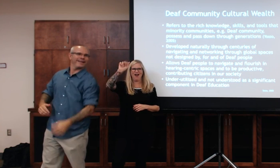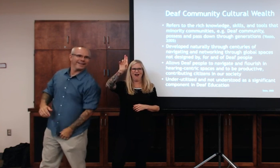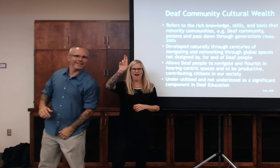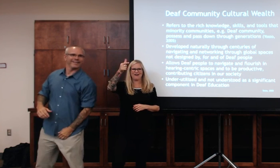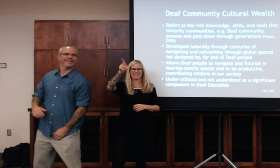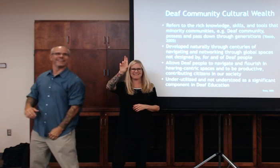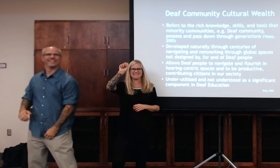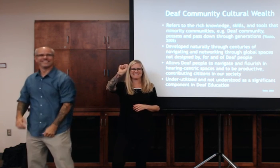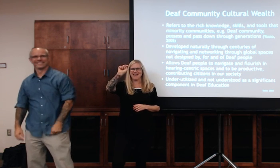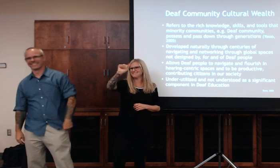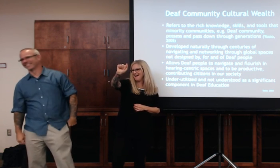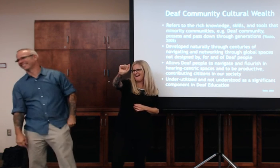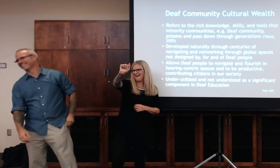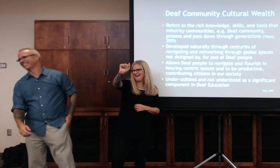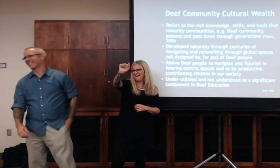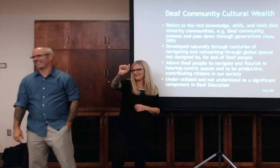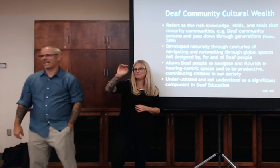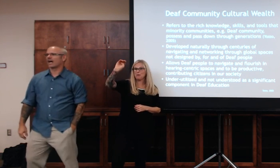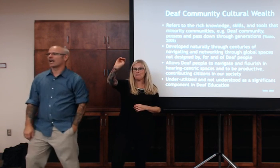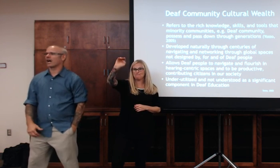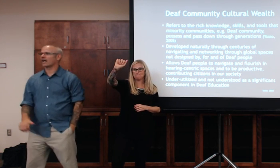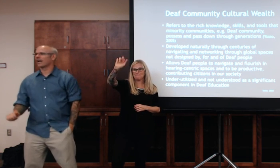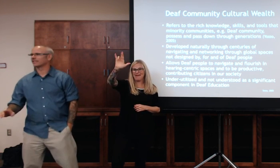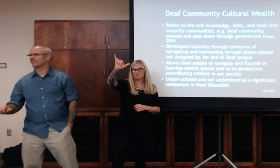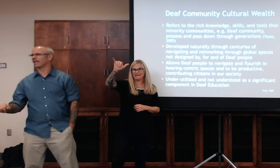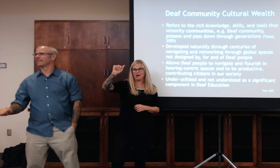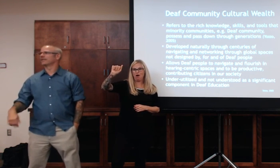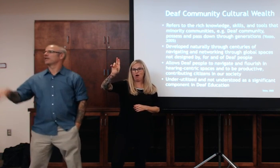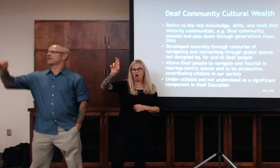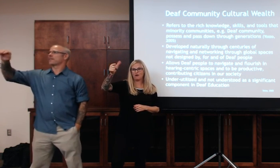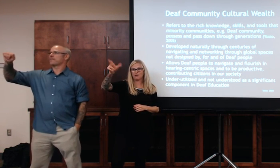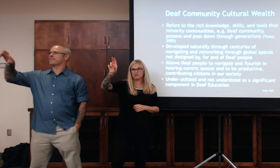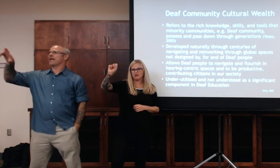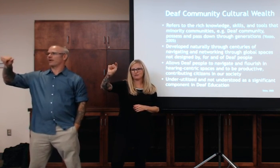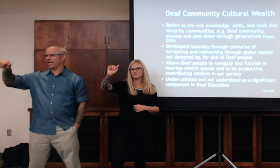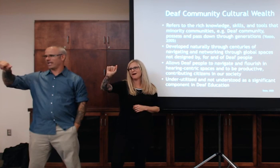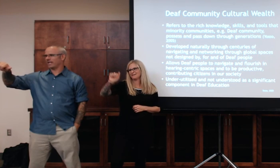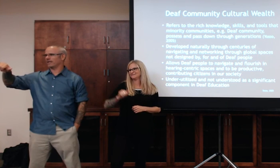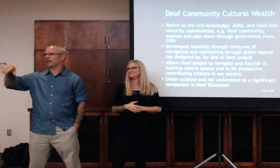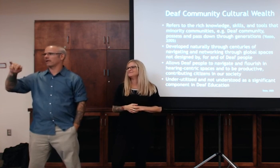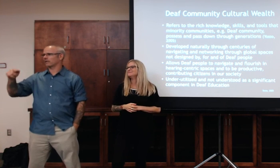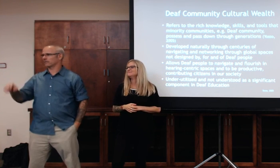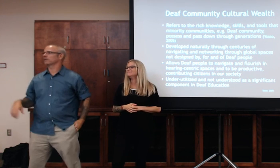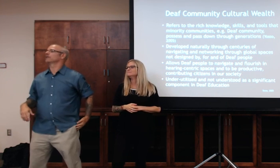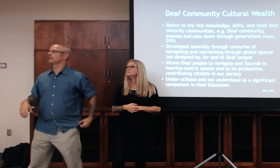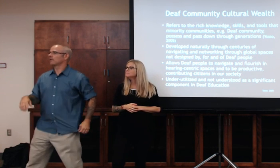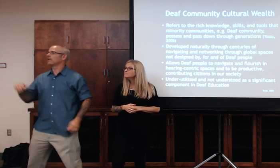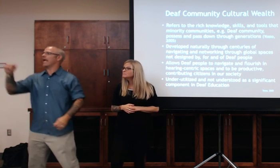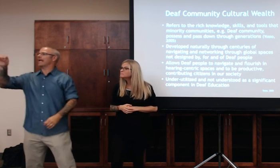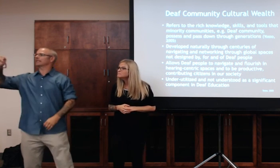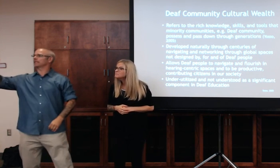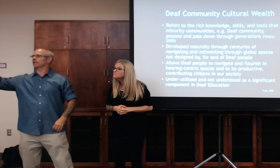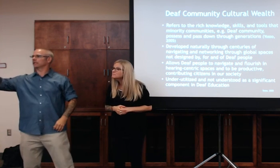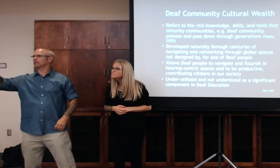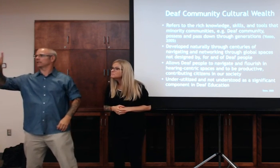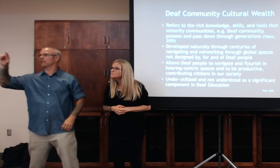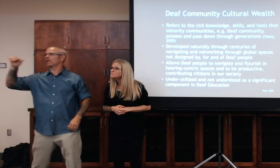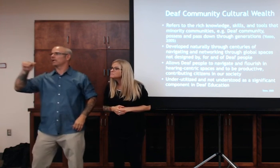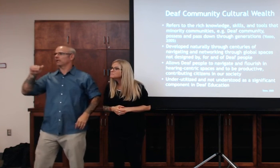The Mary Augusta. Mary Augusta. Mm-hmm. ASD was the first deaf